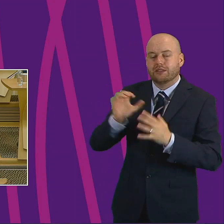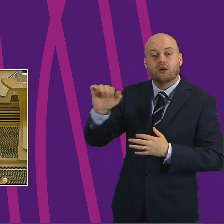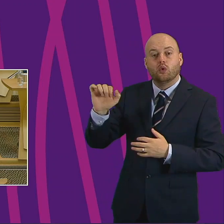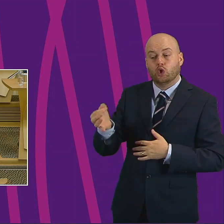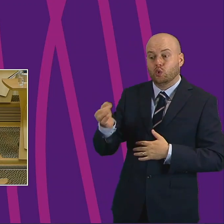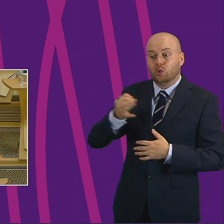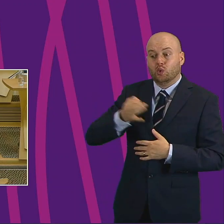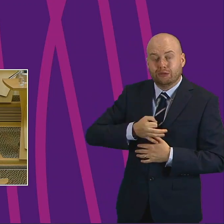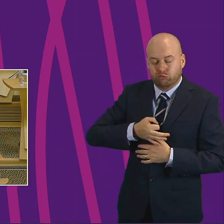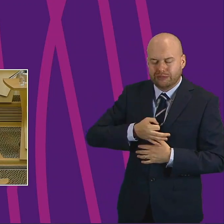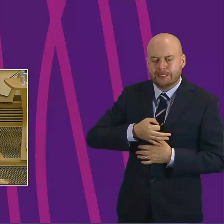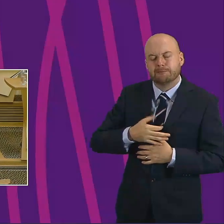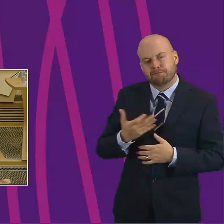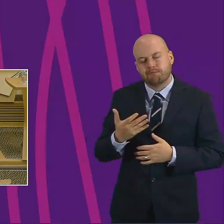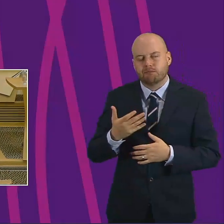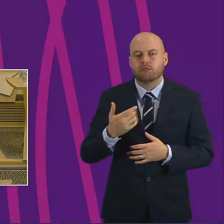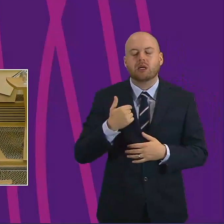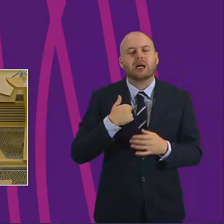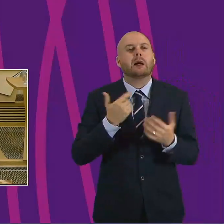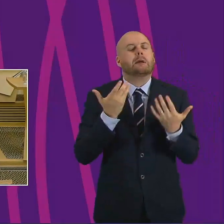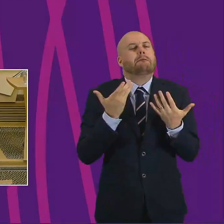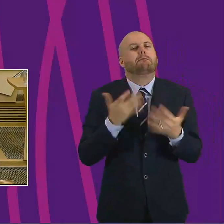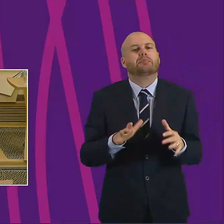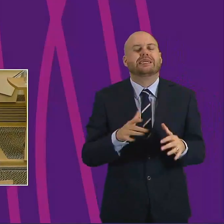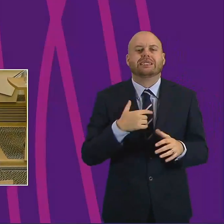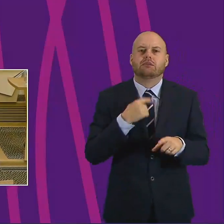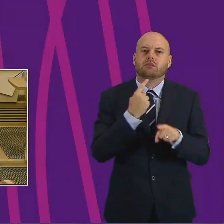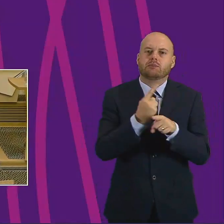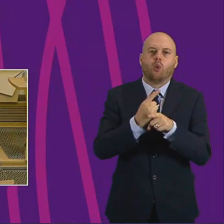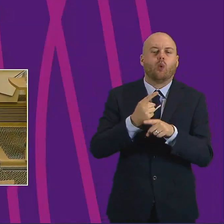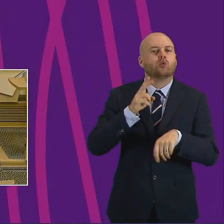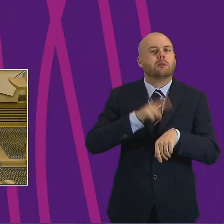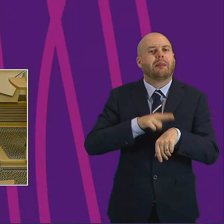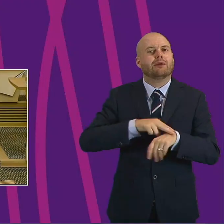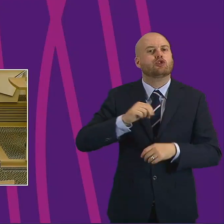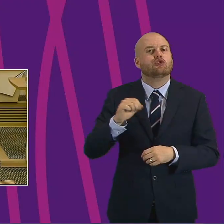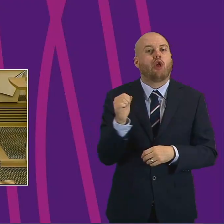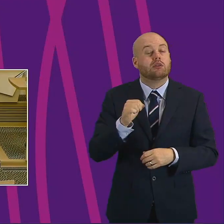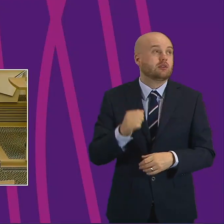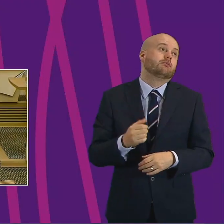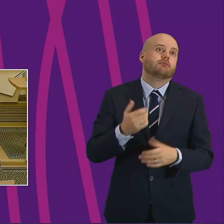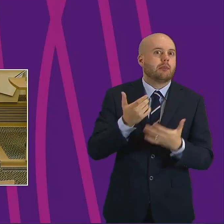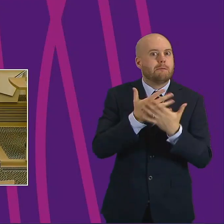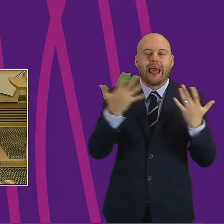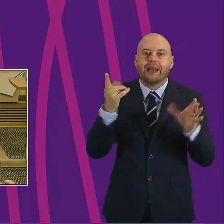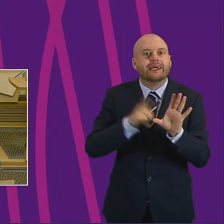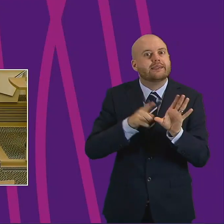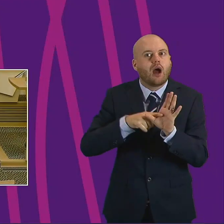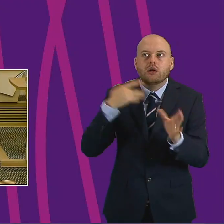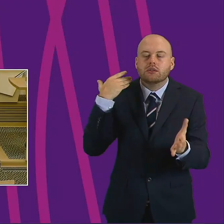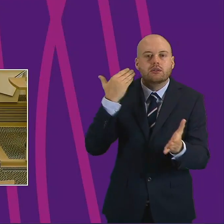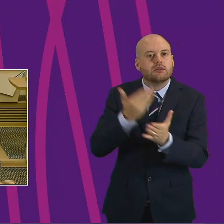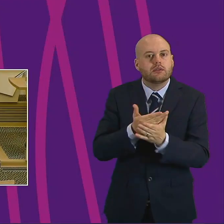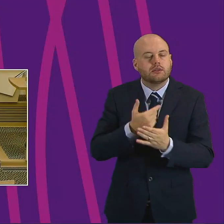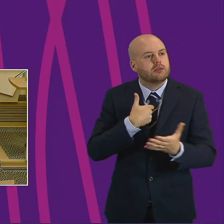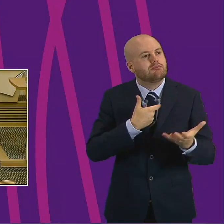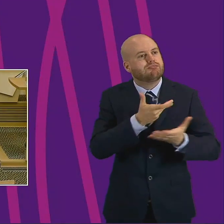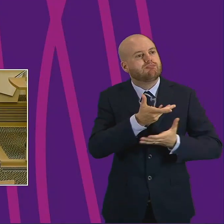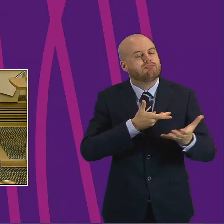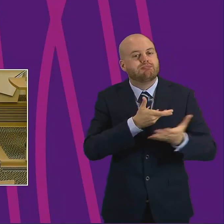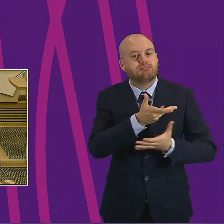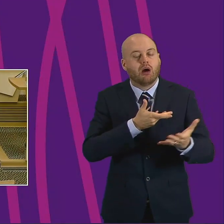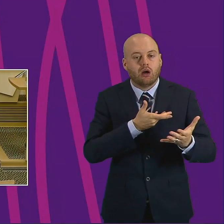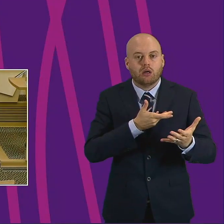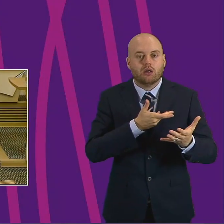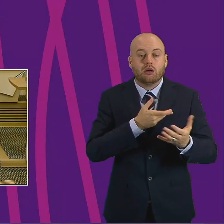raises, I've spoken to Police Scotland over the years, even before I was Justice Secretary, but particularly in this current role, with